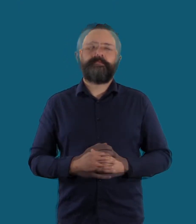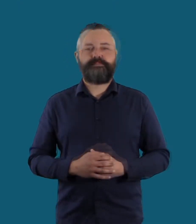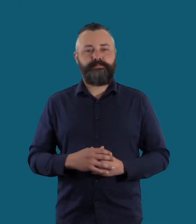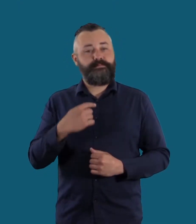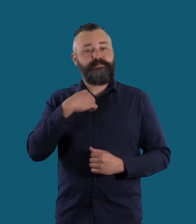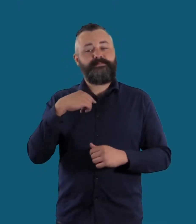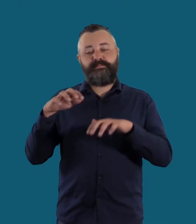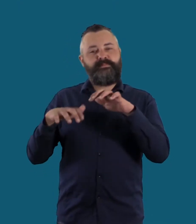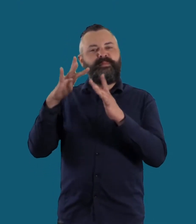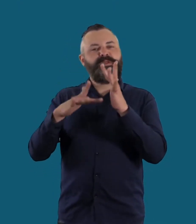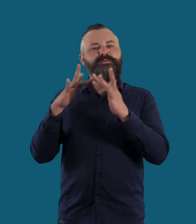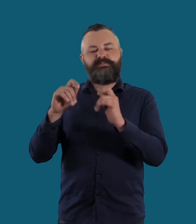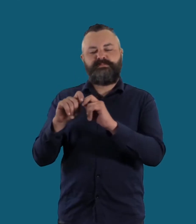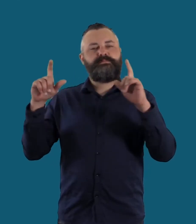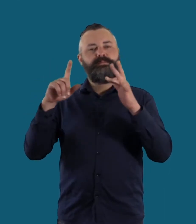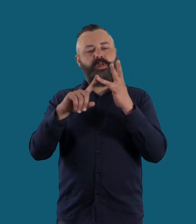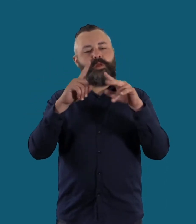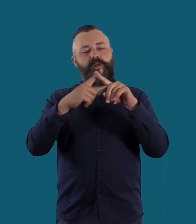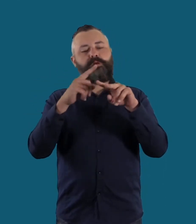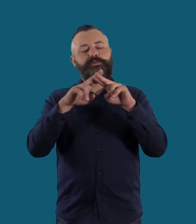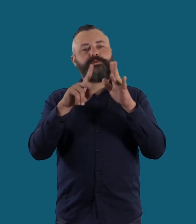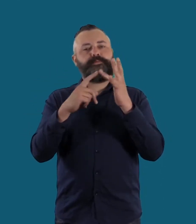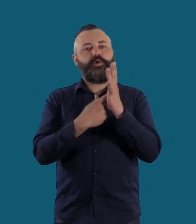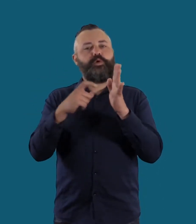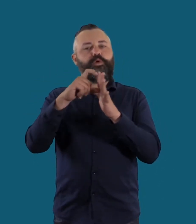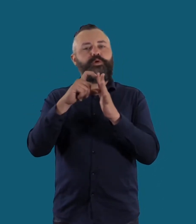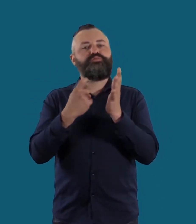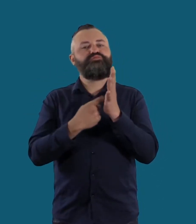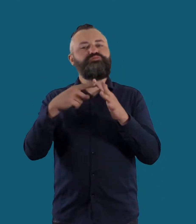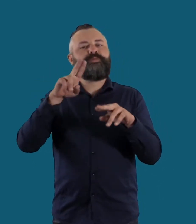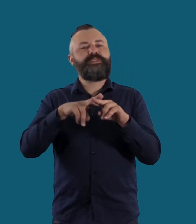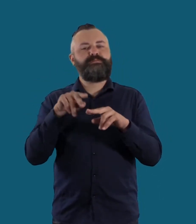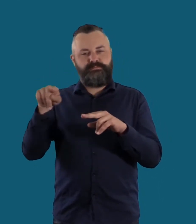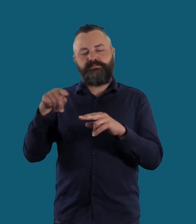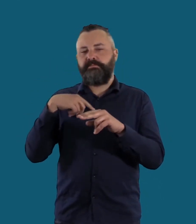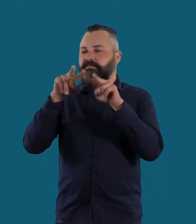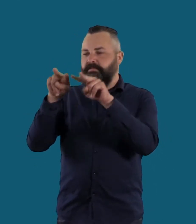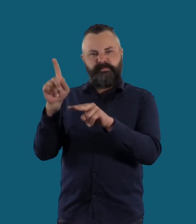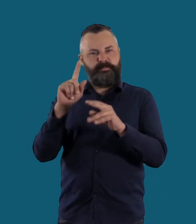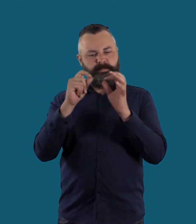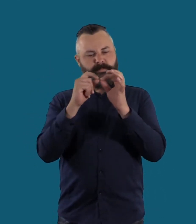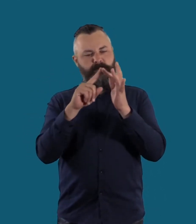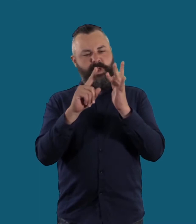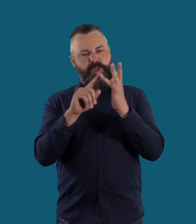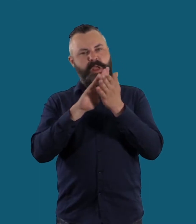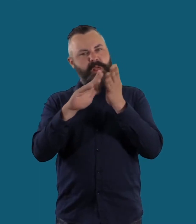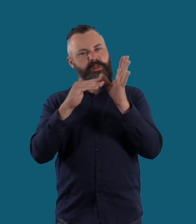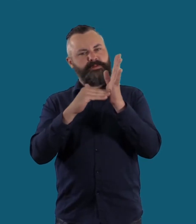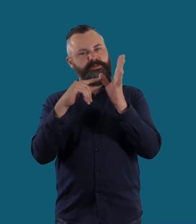spread. The Oxford Dictionary reference for the term biohazard states a biological or chemical agent